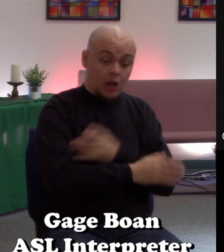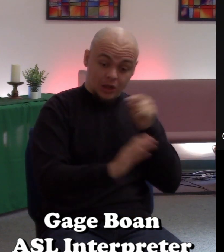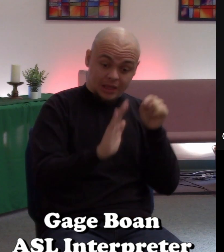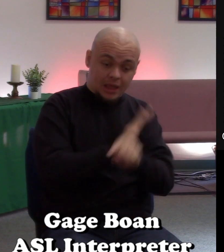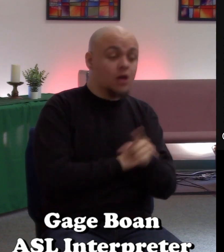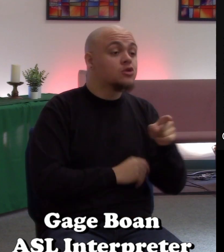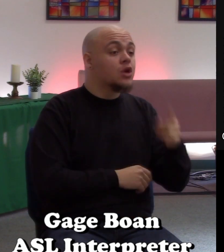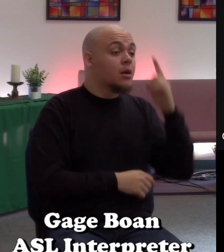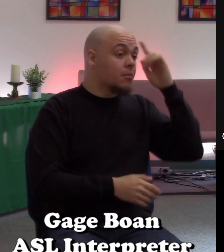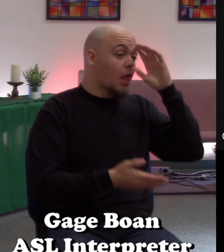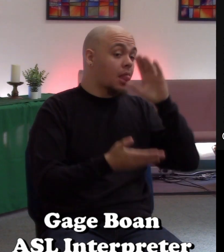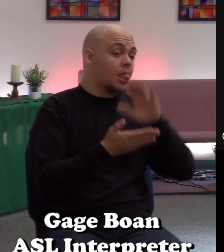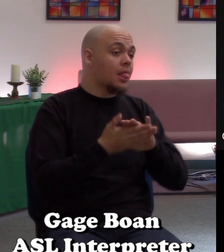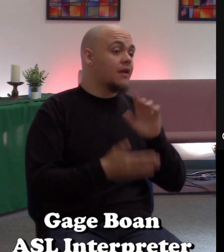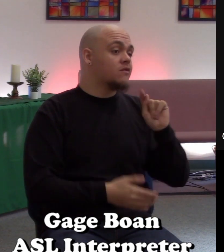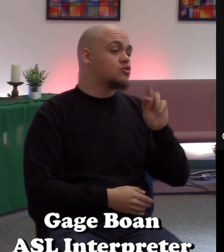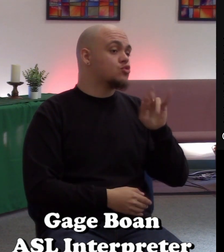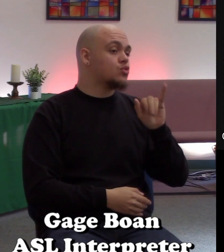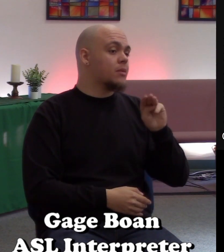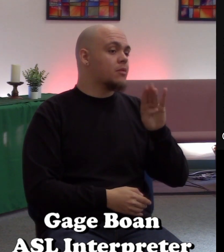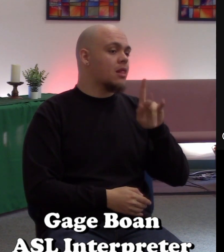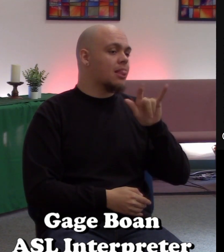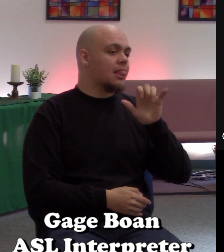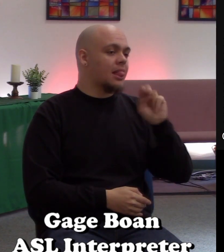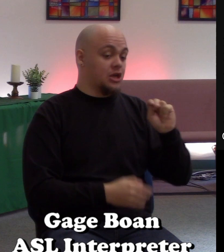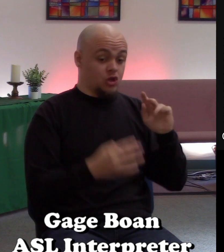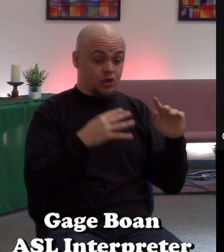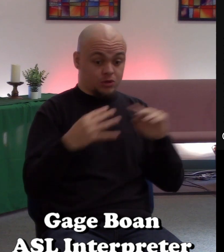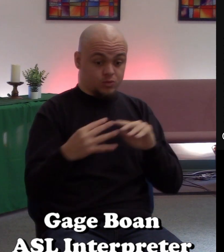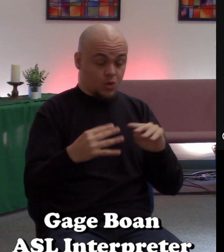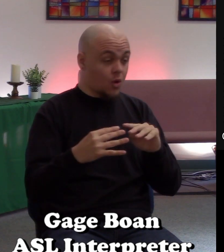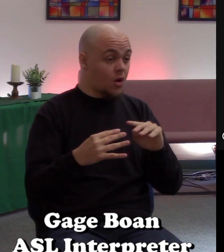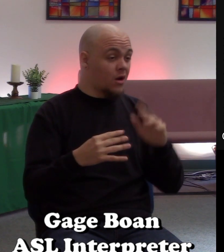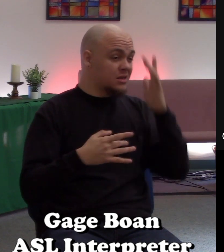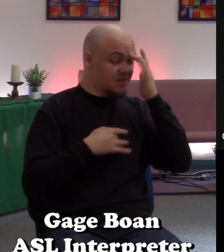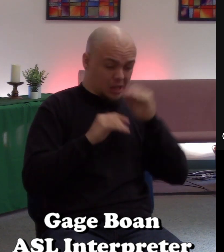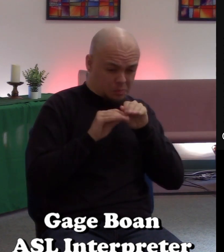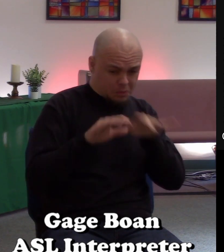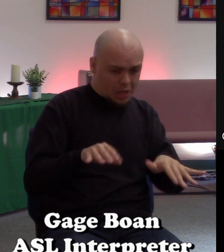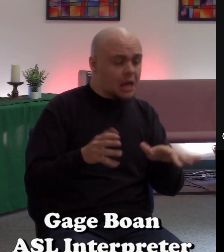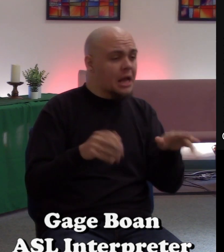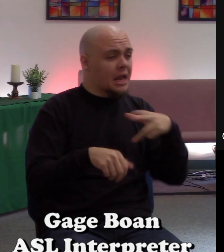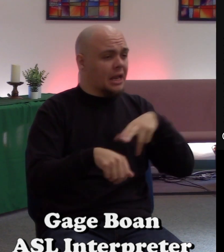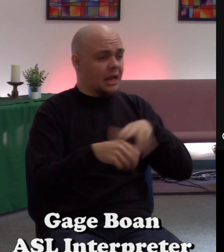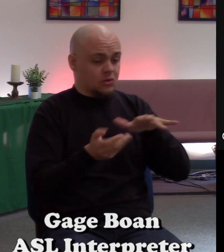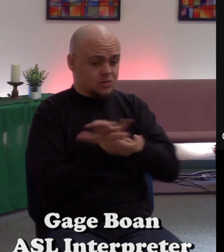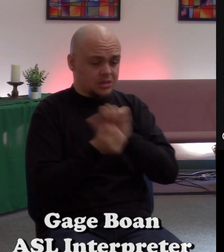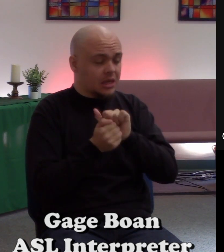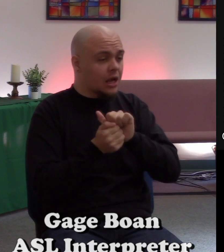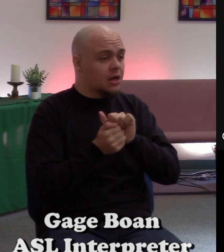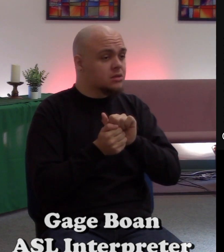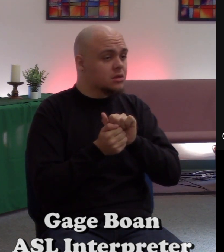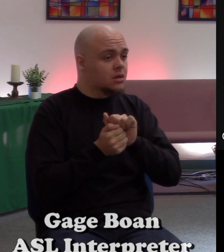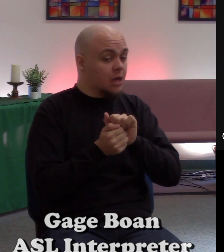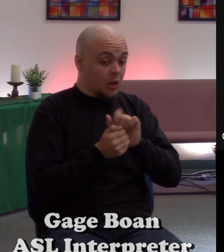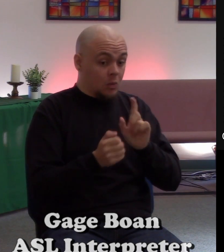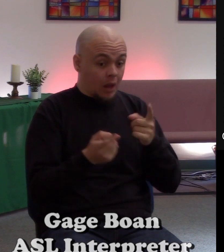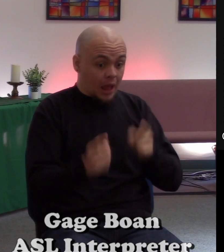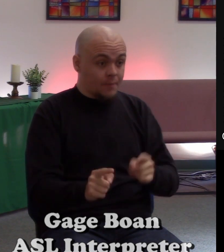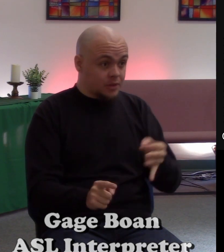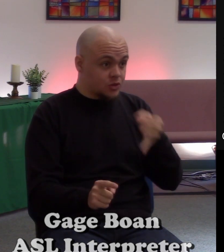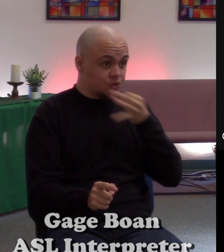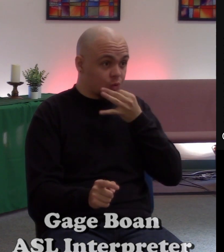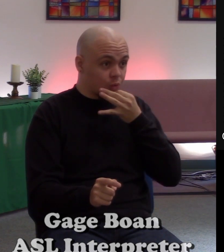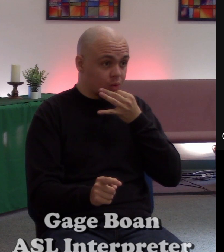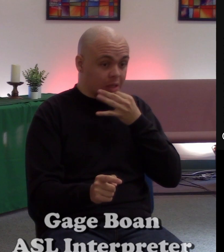on suspicion of attempting to kill her daughters because she believed the tribulation, a worldwide period of wars, epidemics, and natural disasters